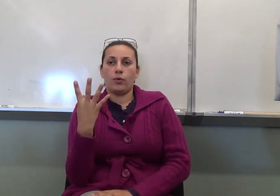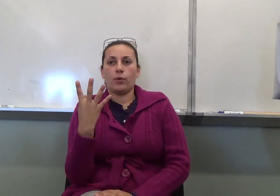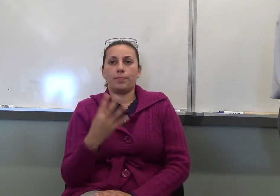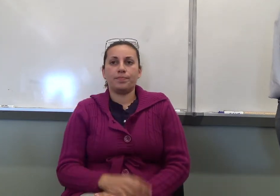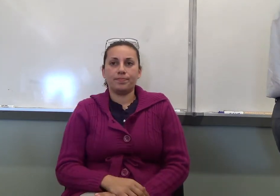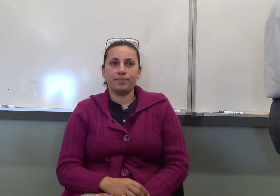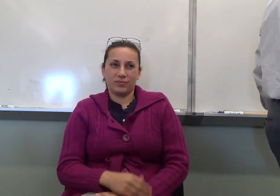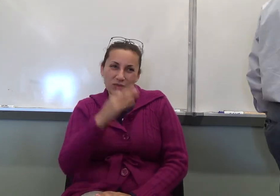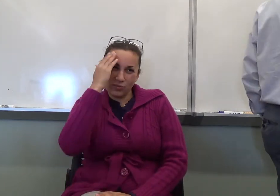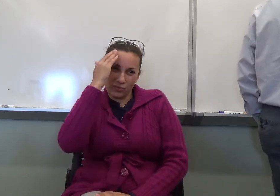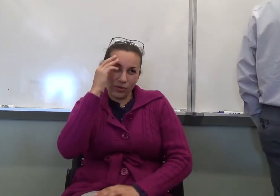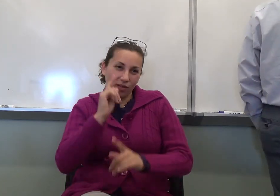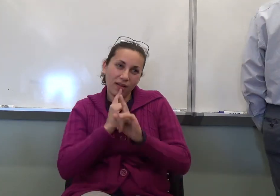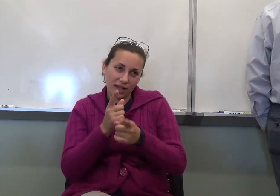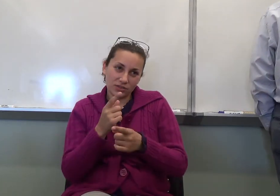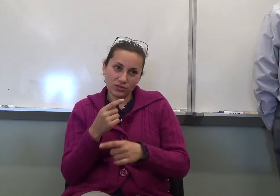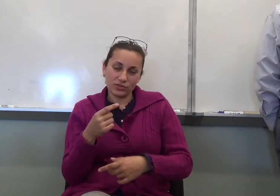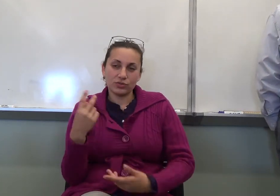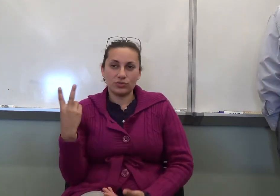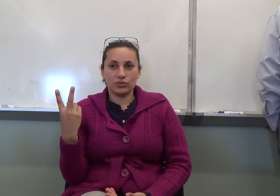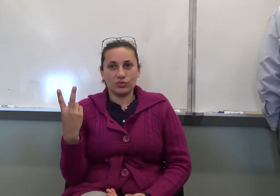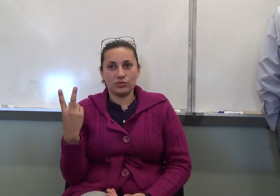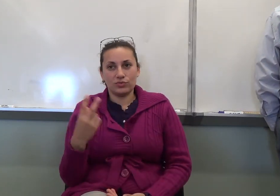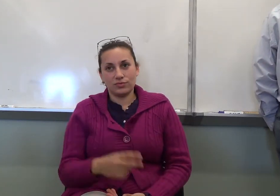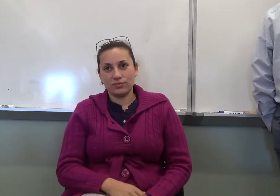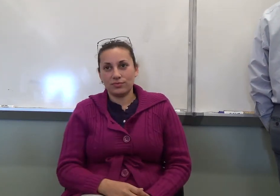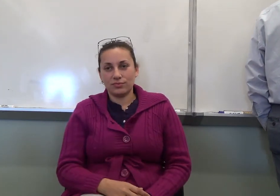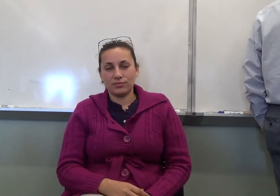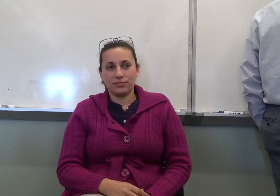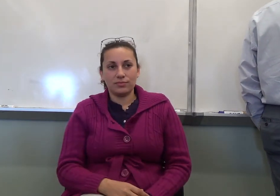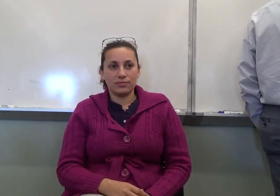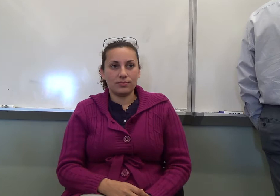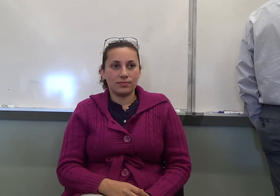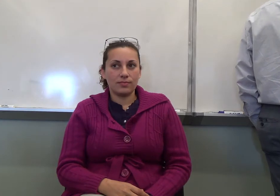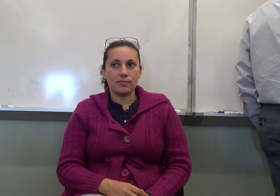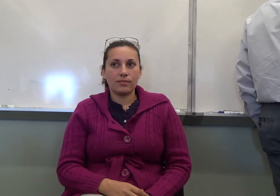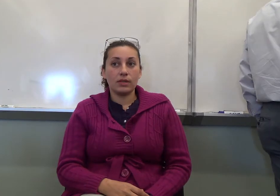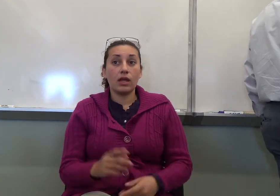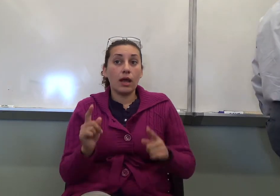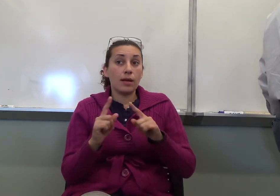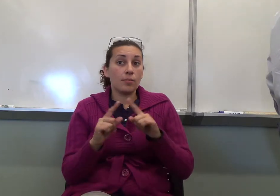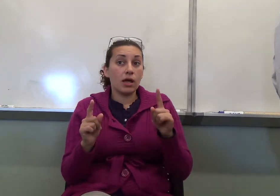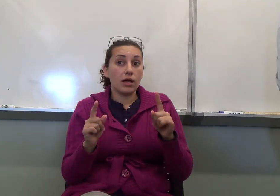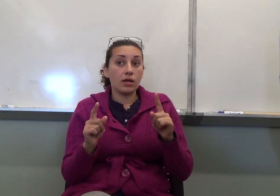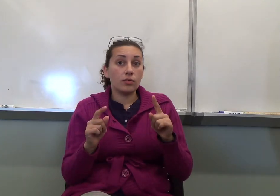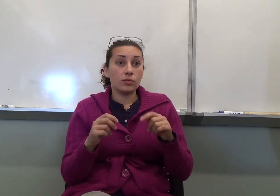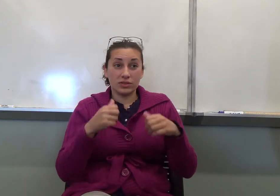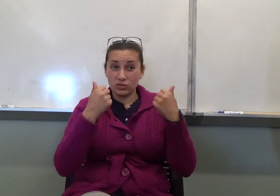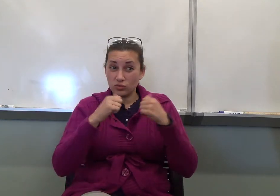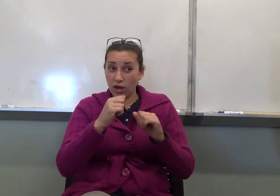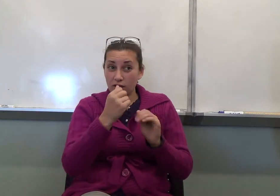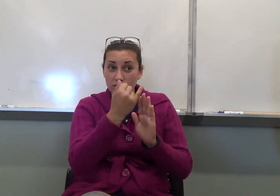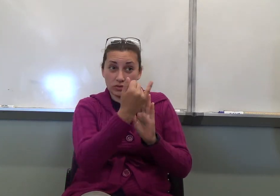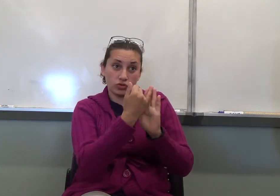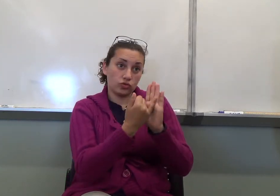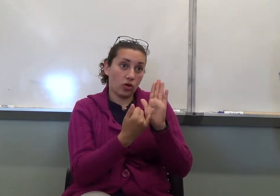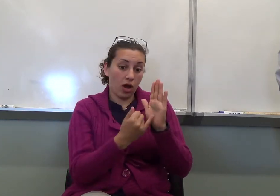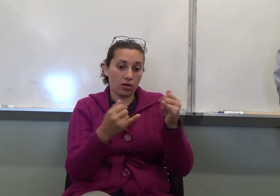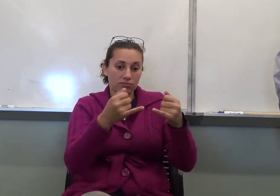we know what the answer is right off the bat. It's going to be 2. But if we tried to draw it up here, let's see what we would come to.